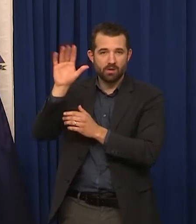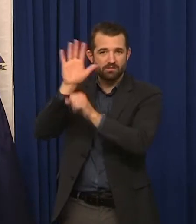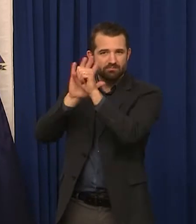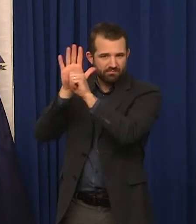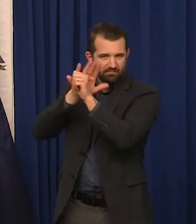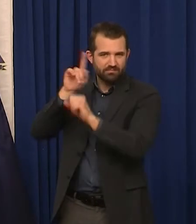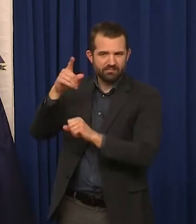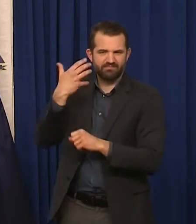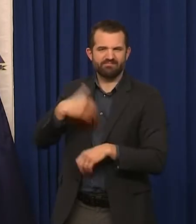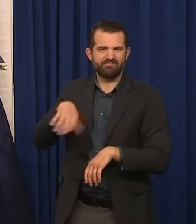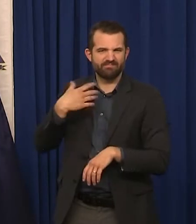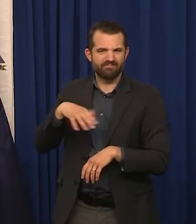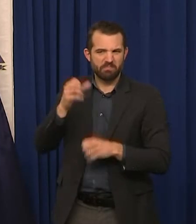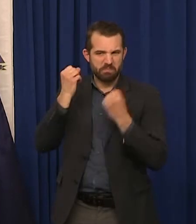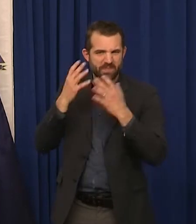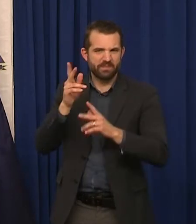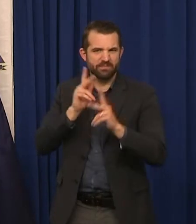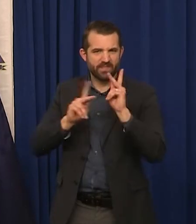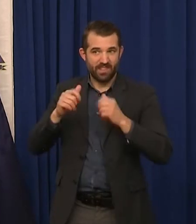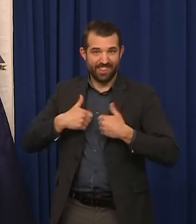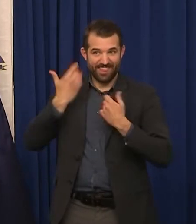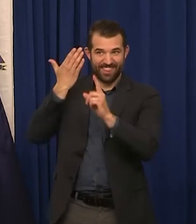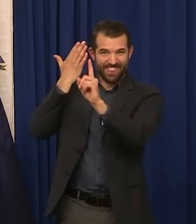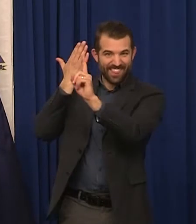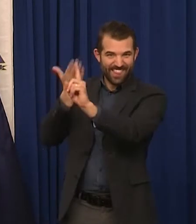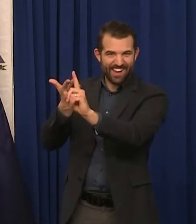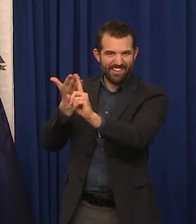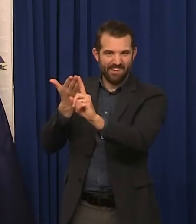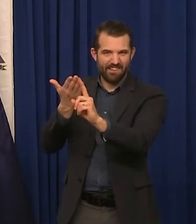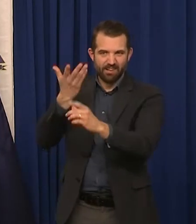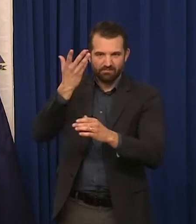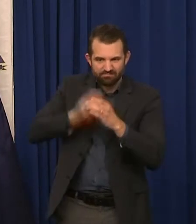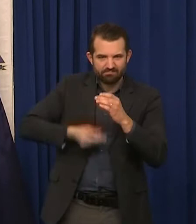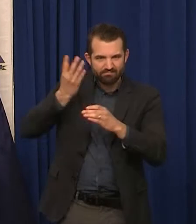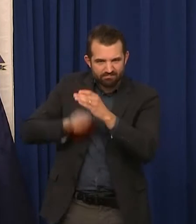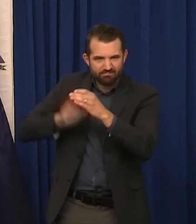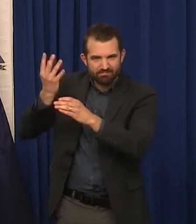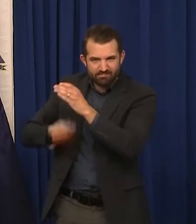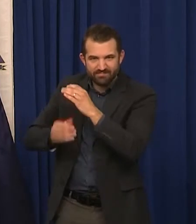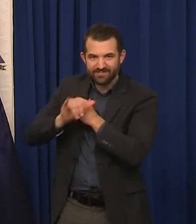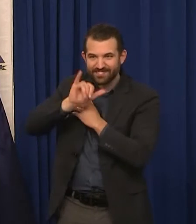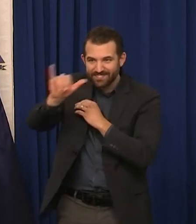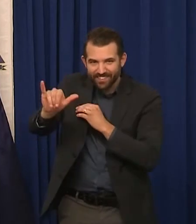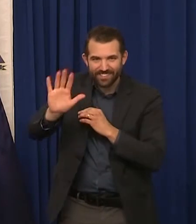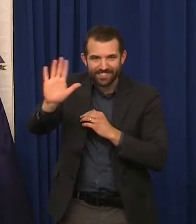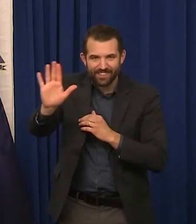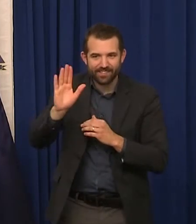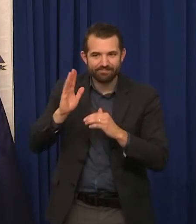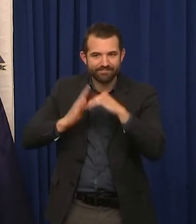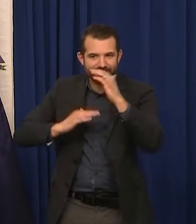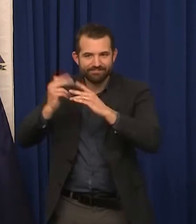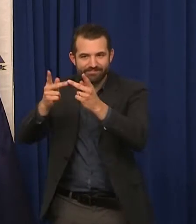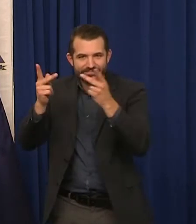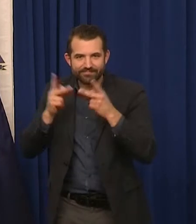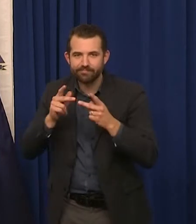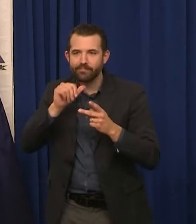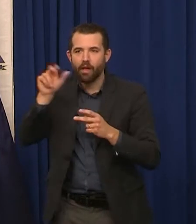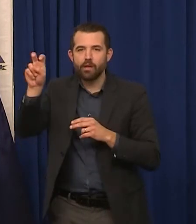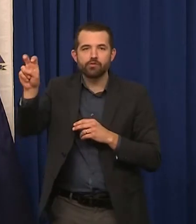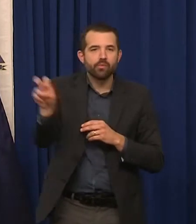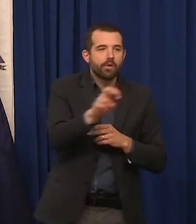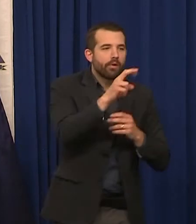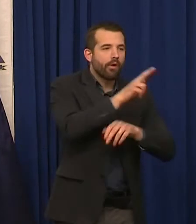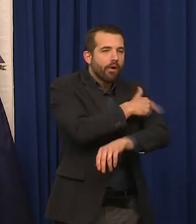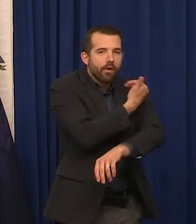away actually stayed at that facility as opposed to going to a hospital. I know you probably can't talk about individual facilities,